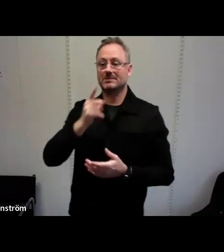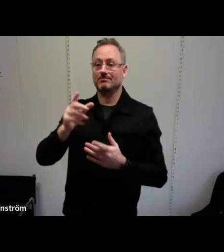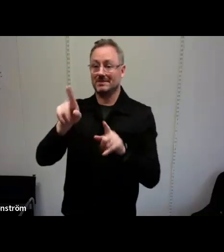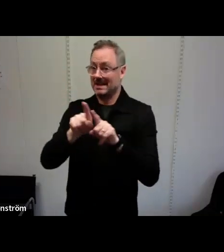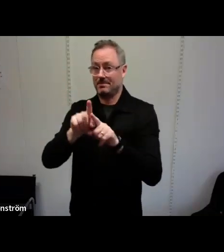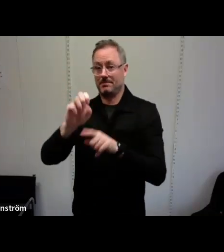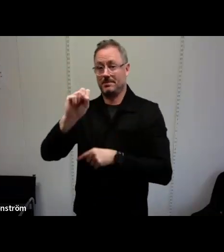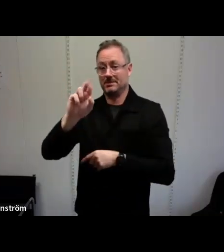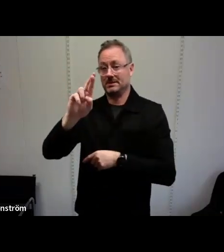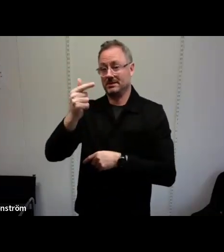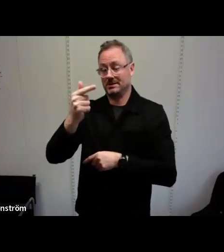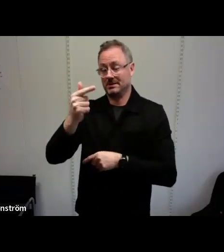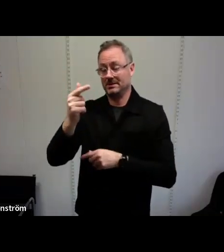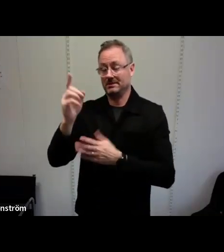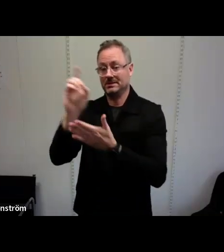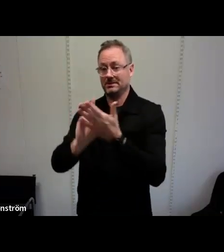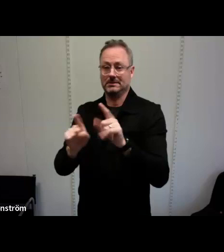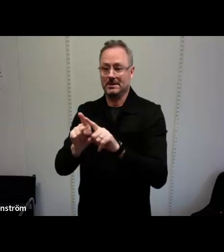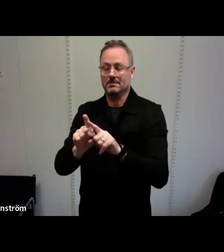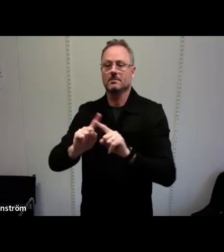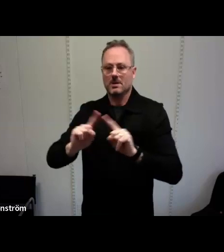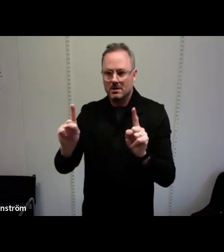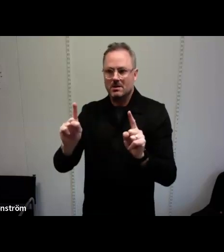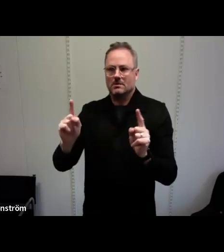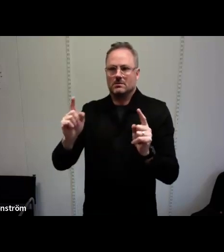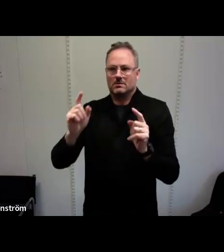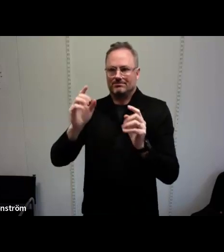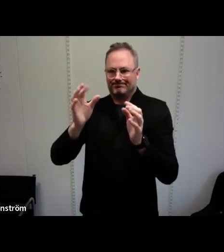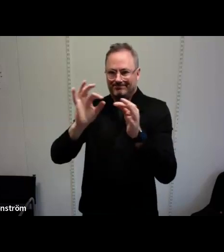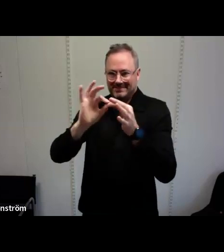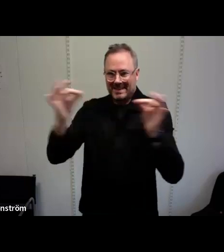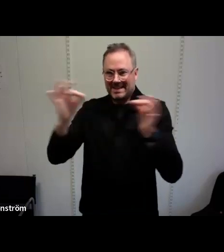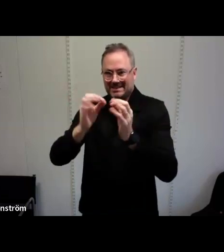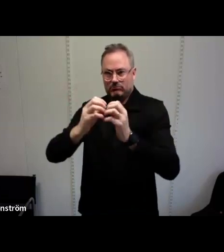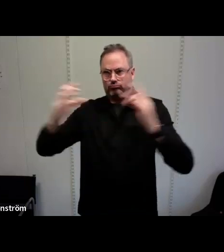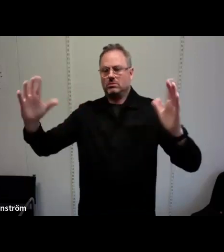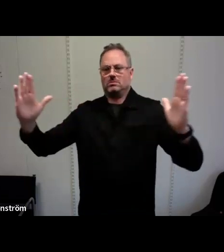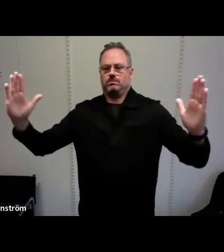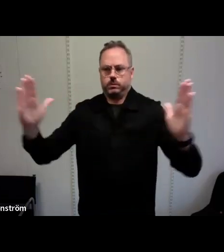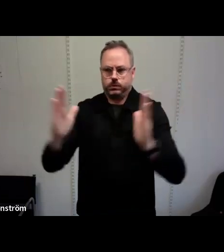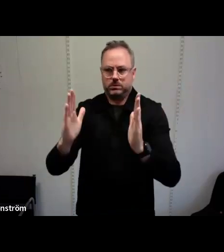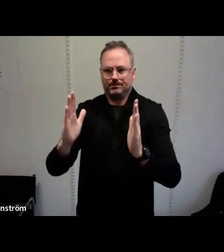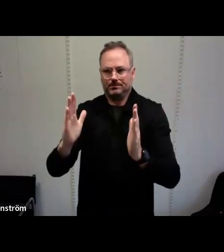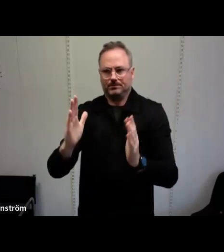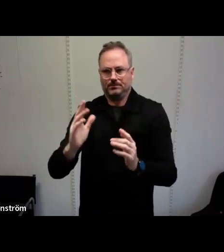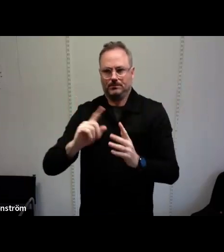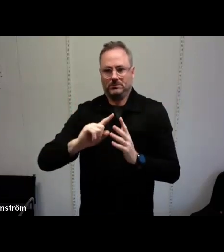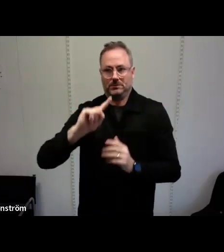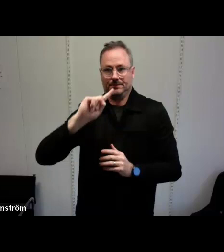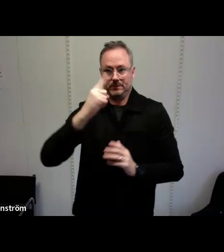And to help them in their journey of learning the language. So the design is similar to what I've just explained with the